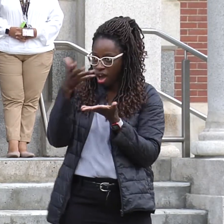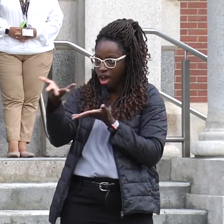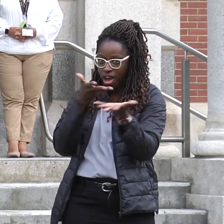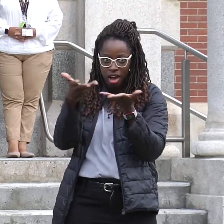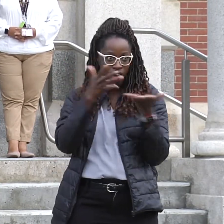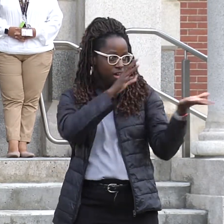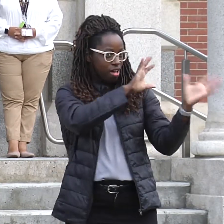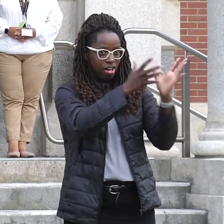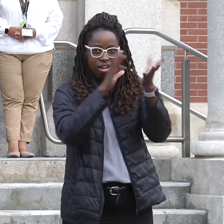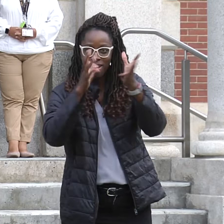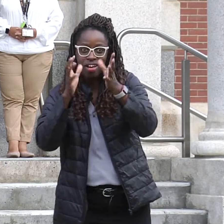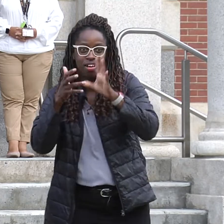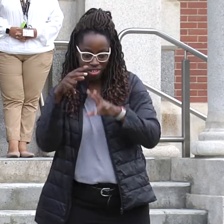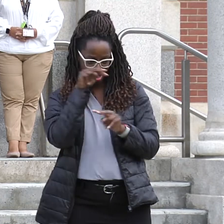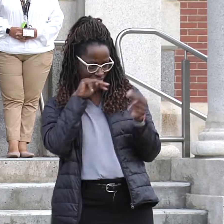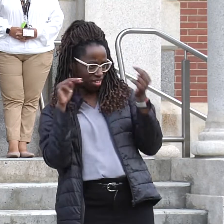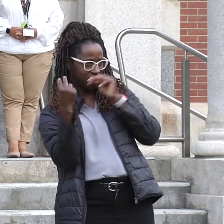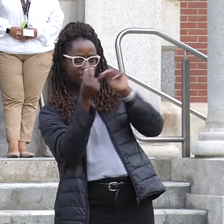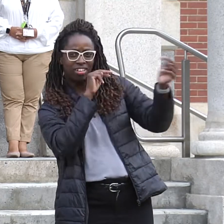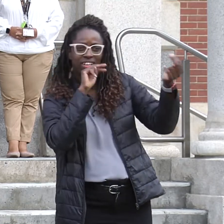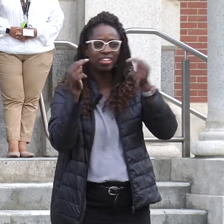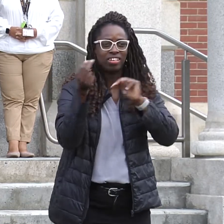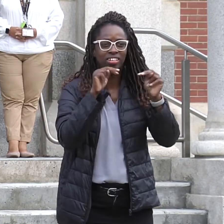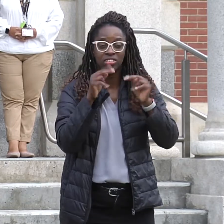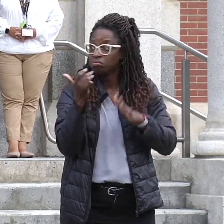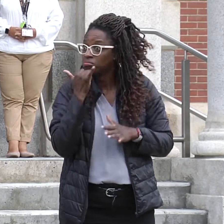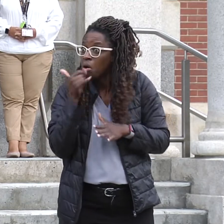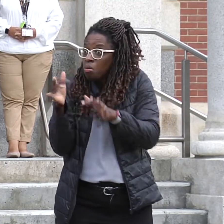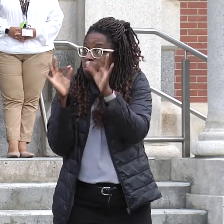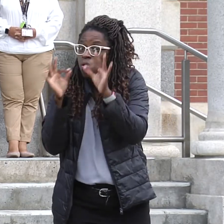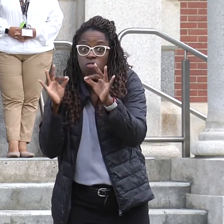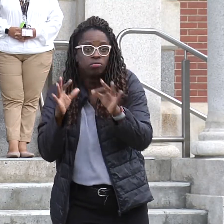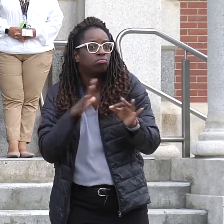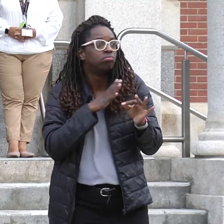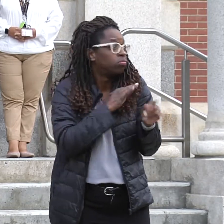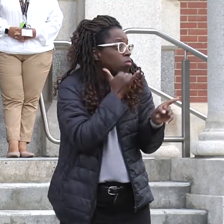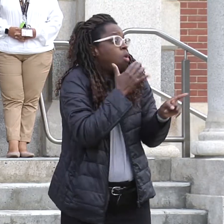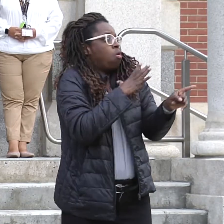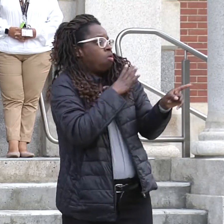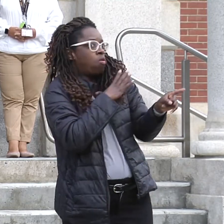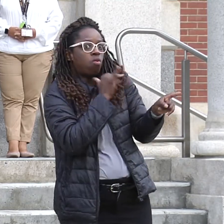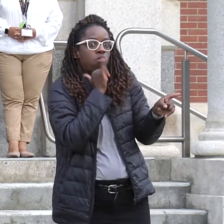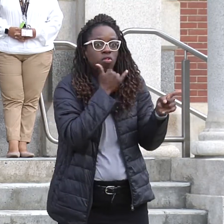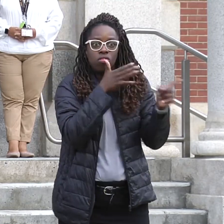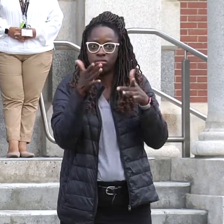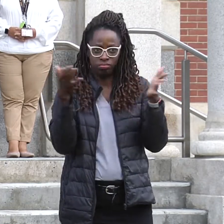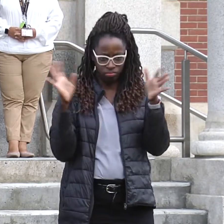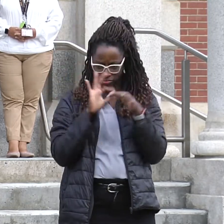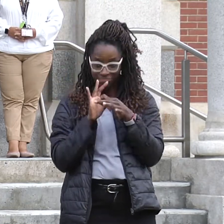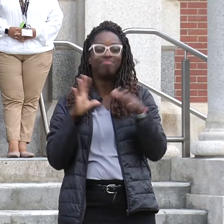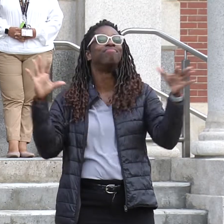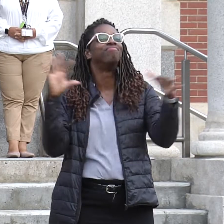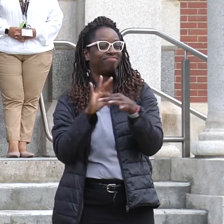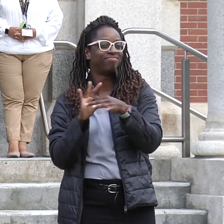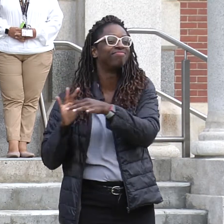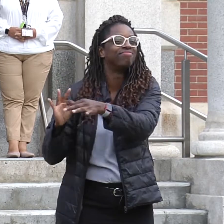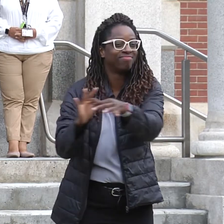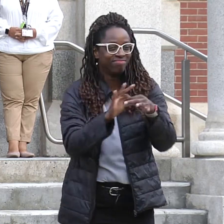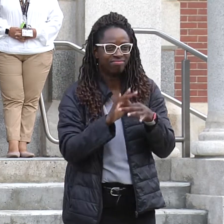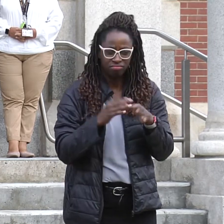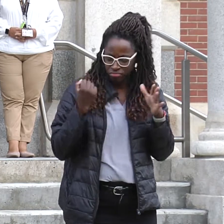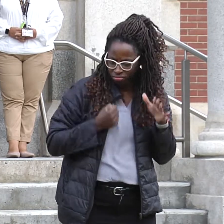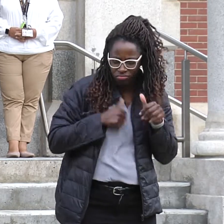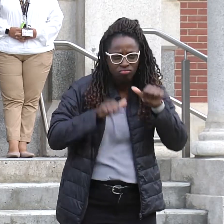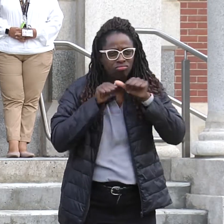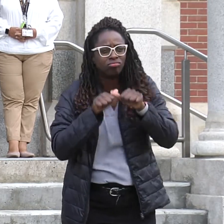people. It's quiet, meditation. It's tempo, dome, and steeple, grit, blood, sweat, tears,